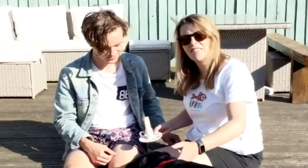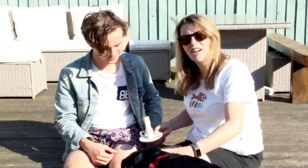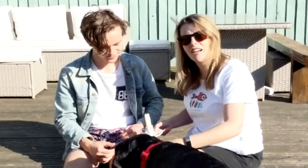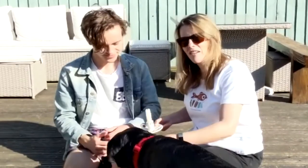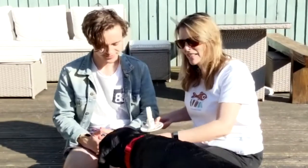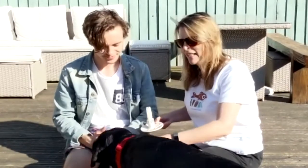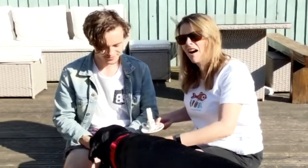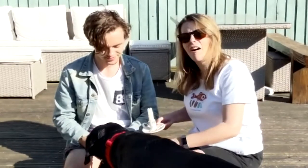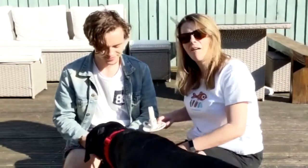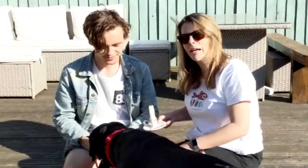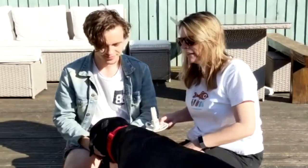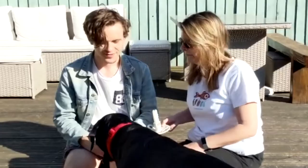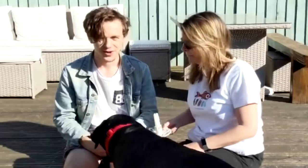our lives. Amen.